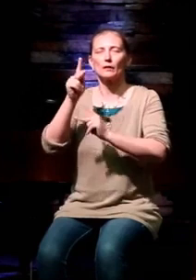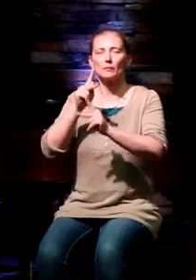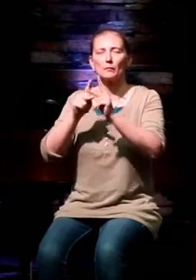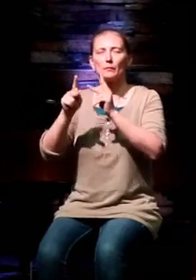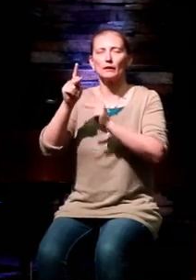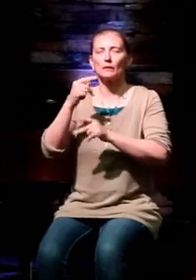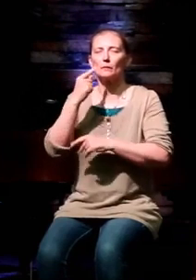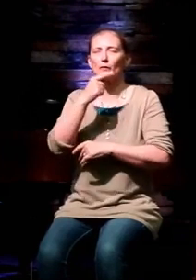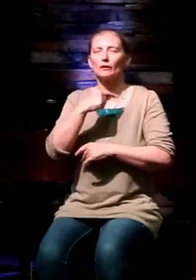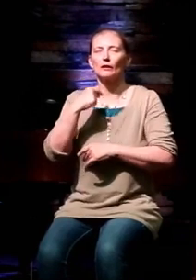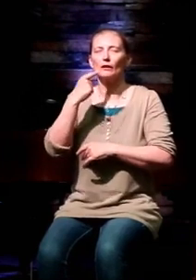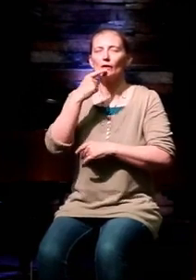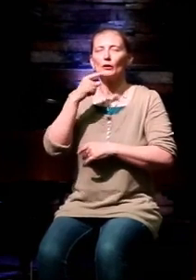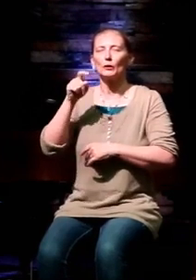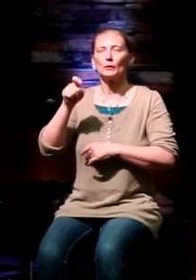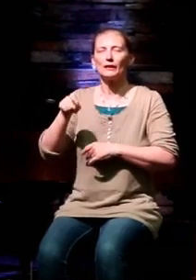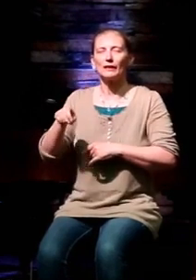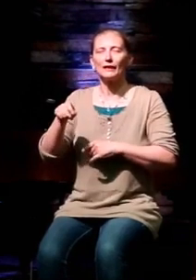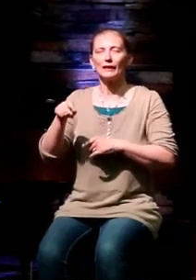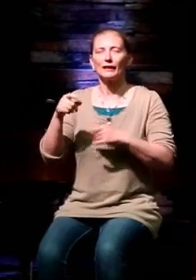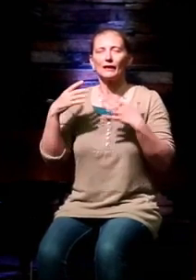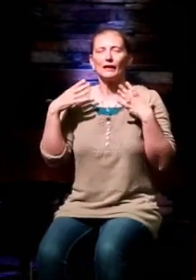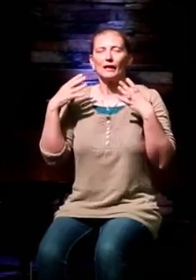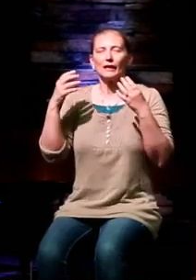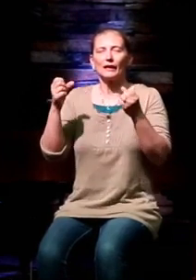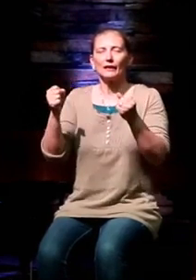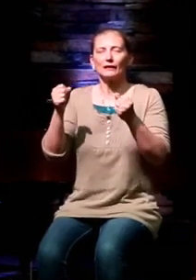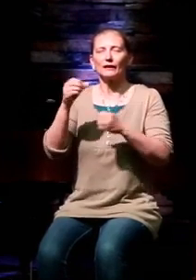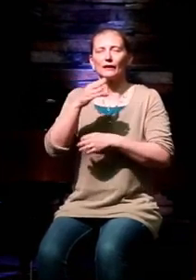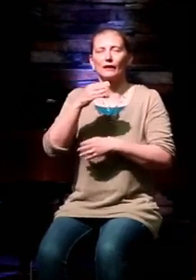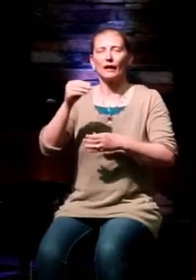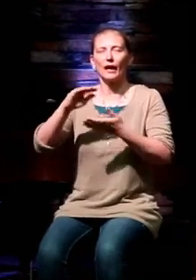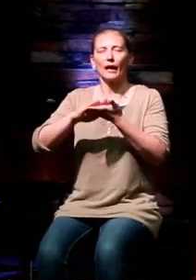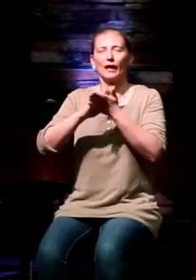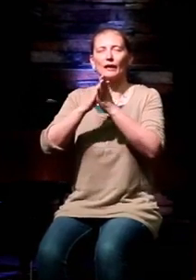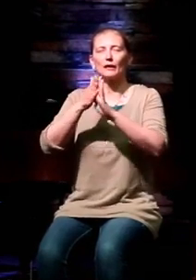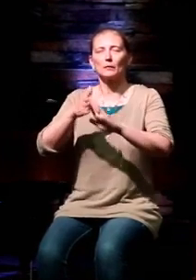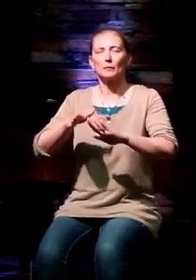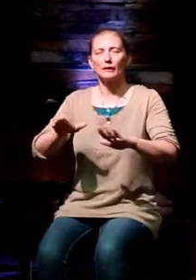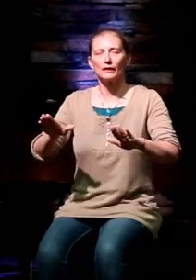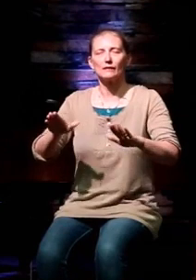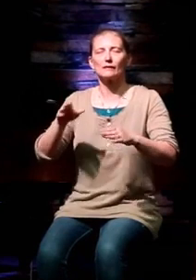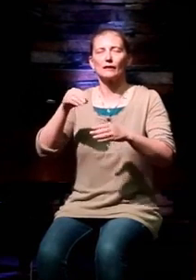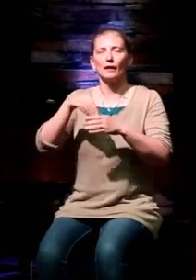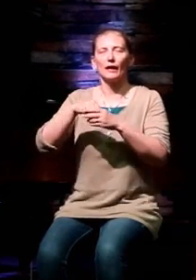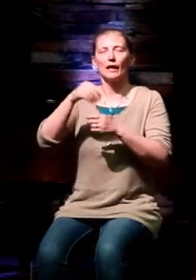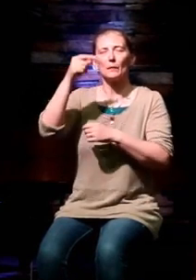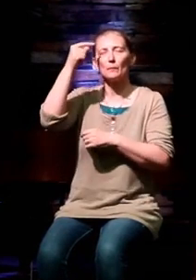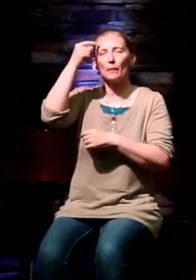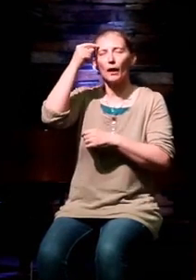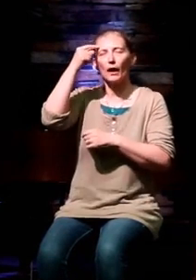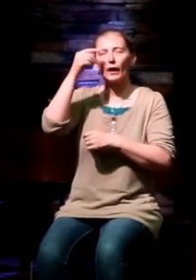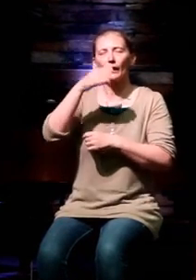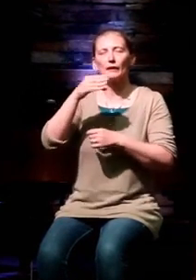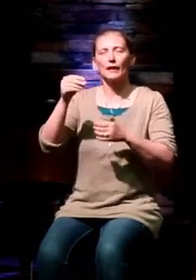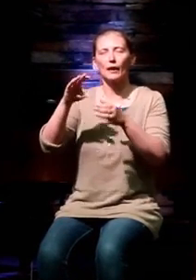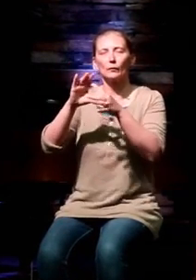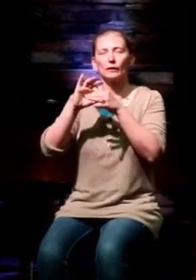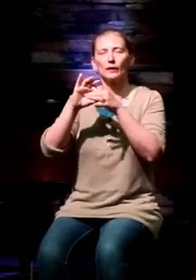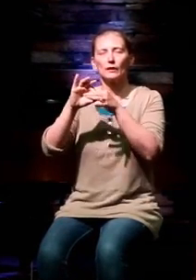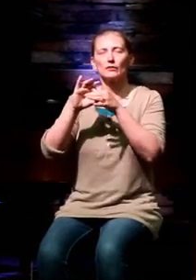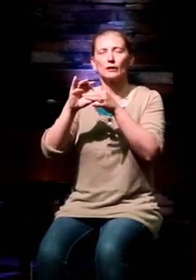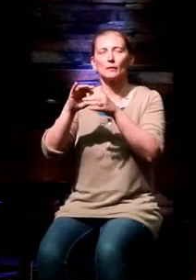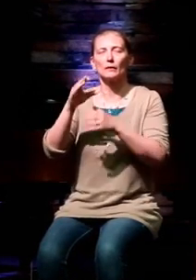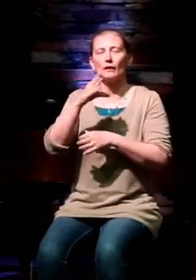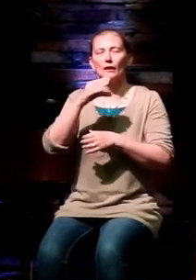those that need peace in their minds. I pray for those that need peace in their relationships. I pray for those that need your